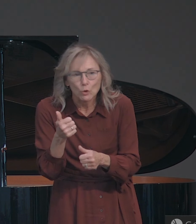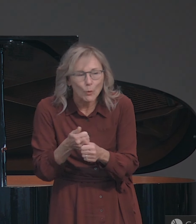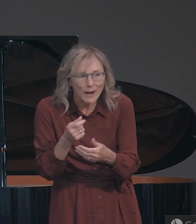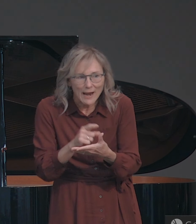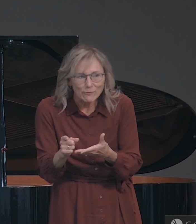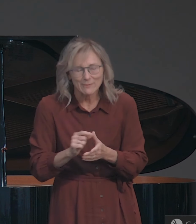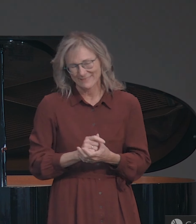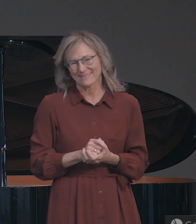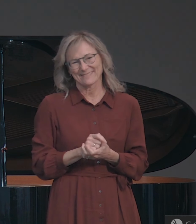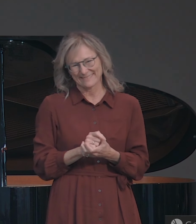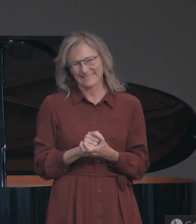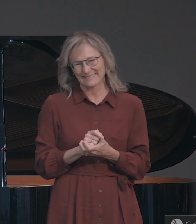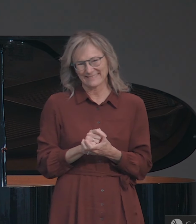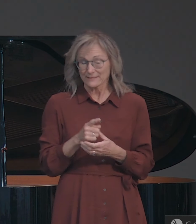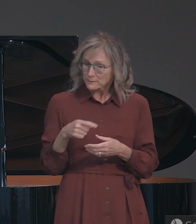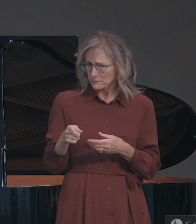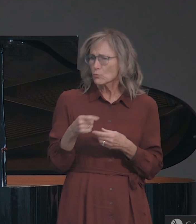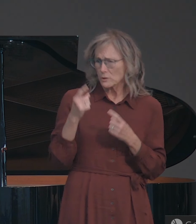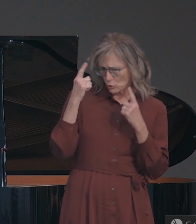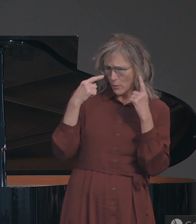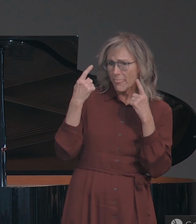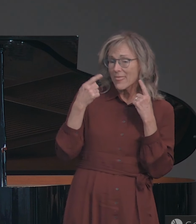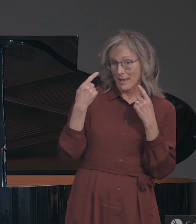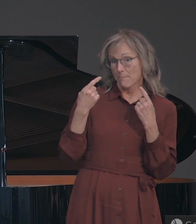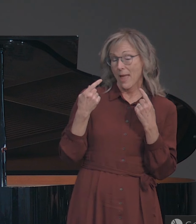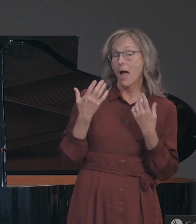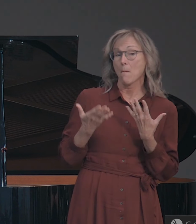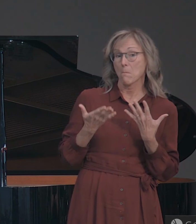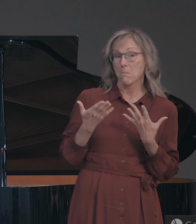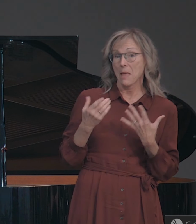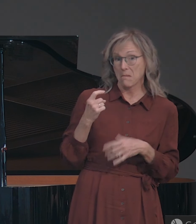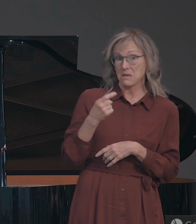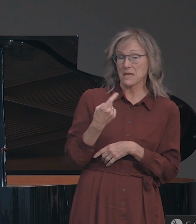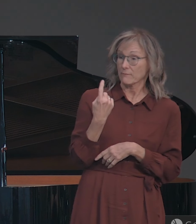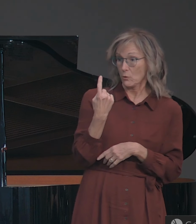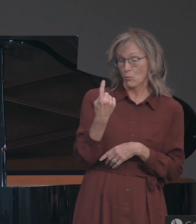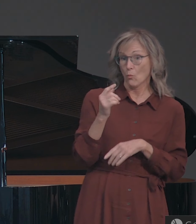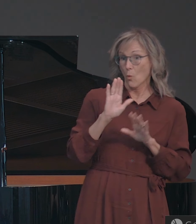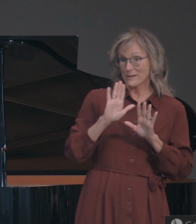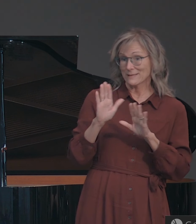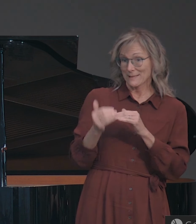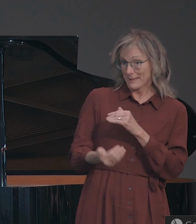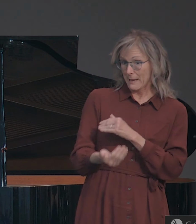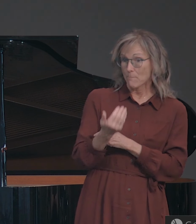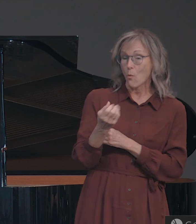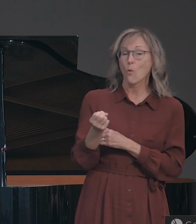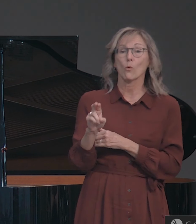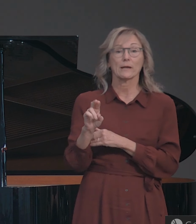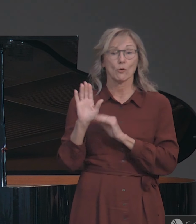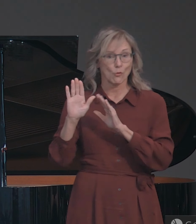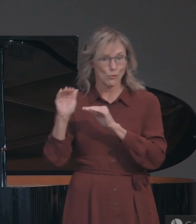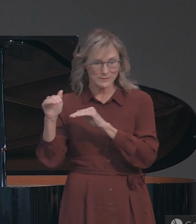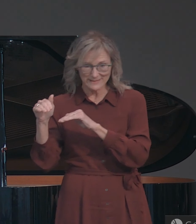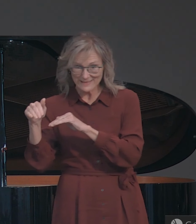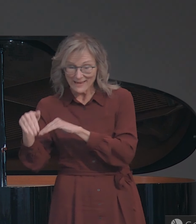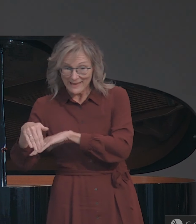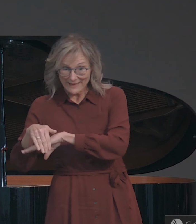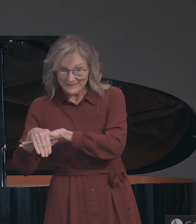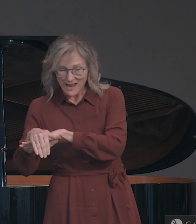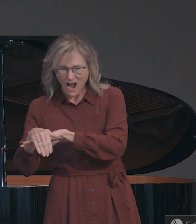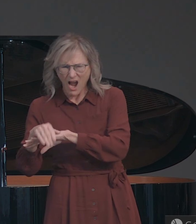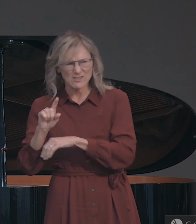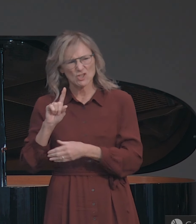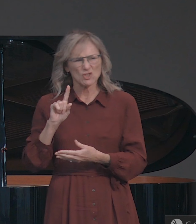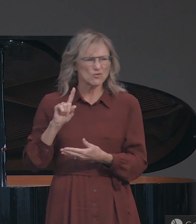you consider maybe giving a Sunday morning or evening once